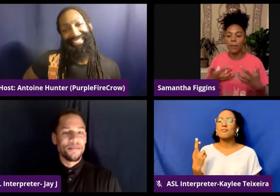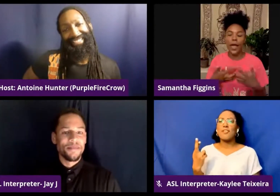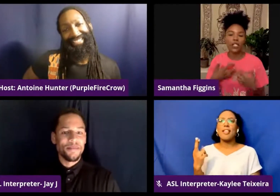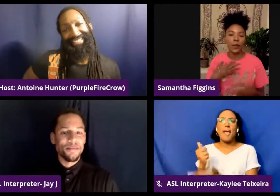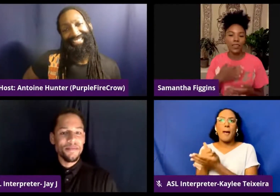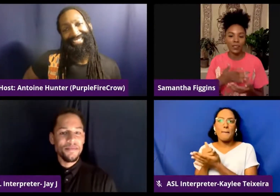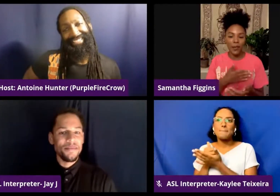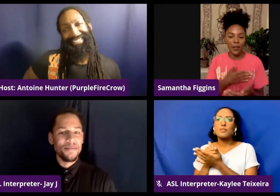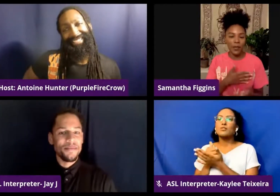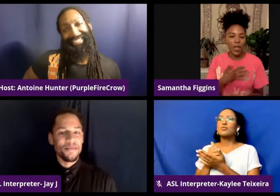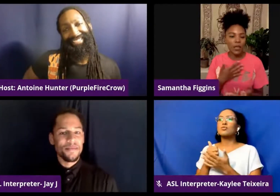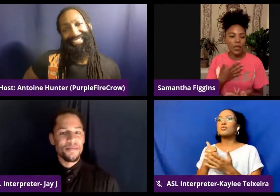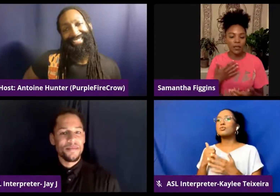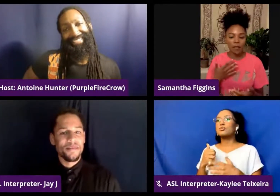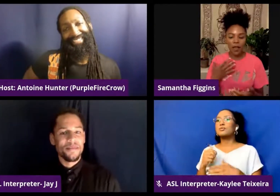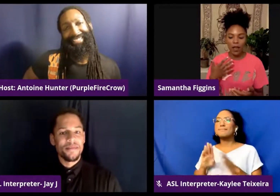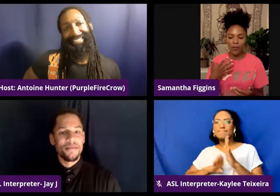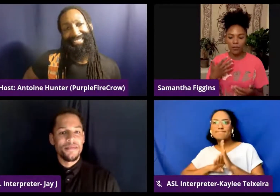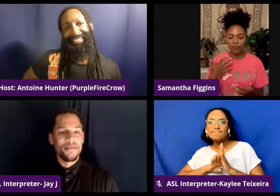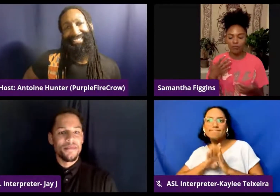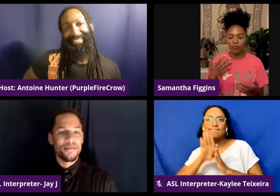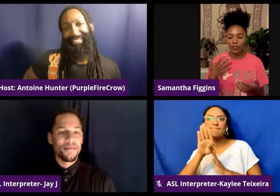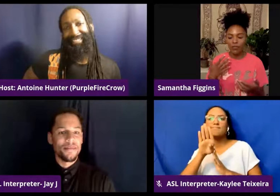me to really match my development,